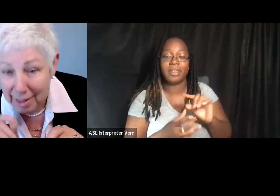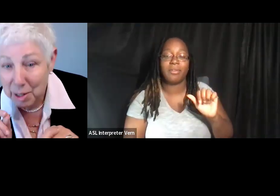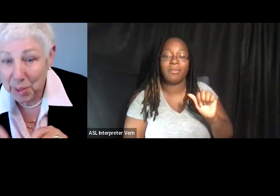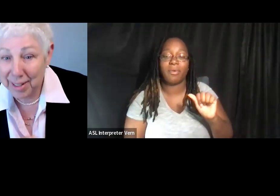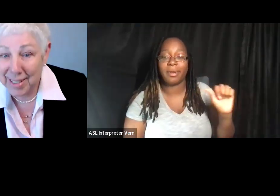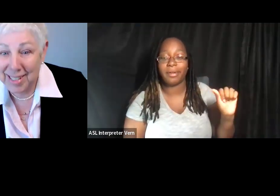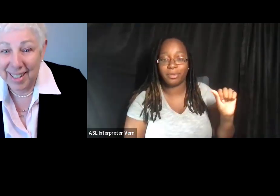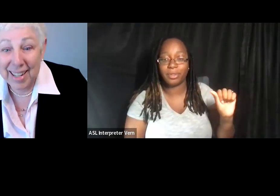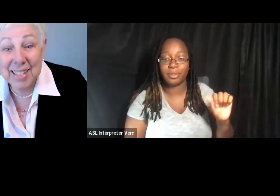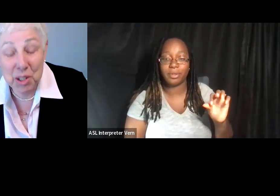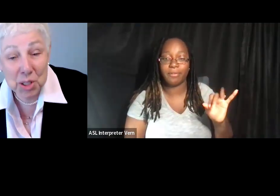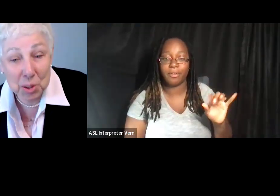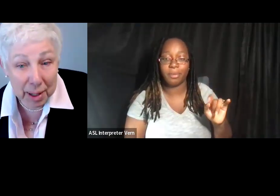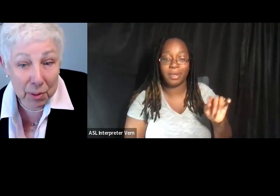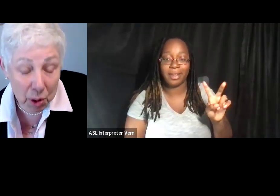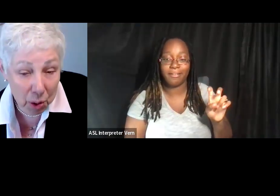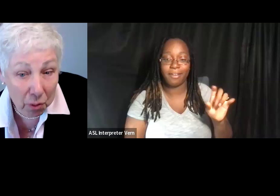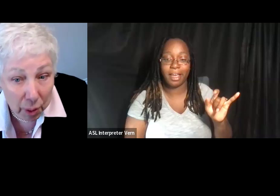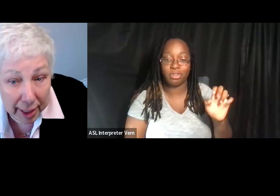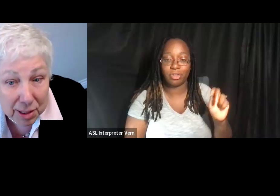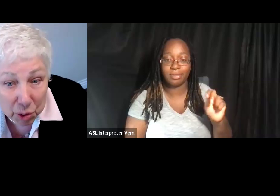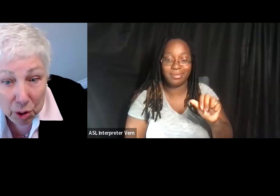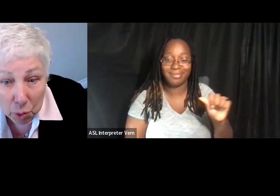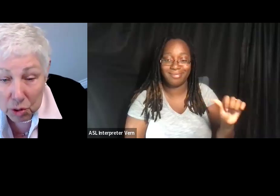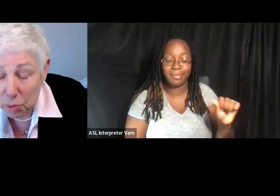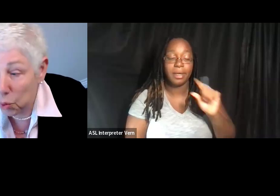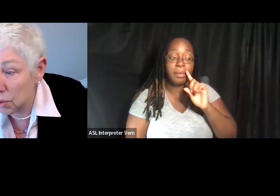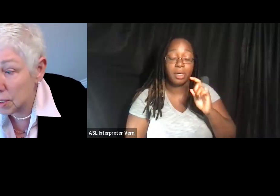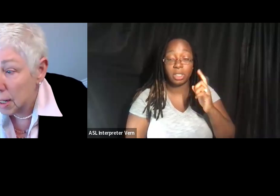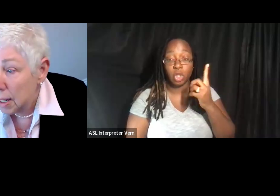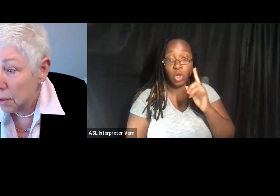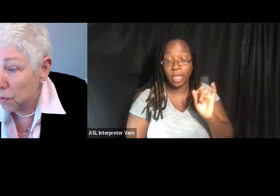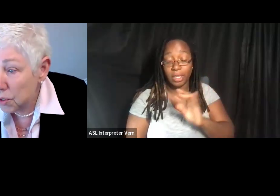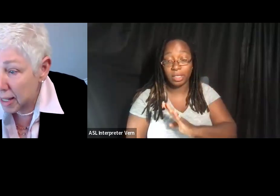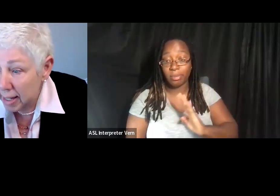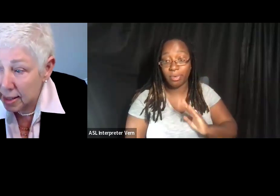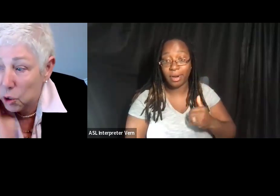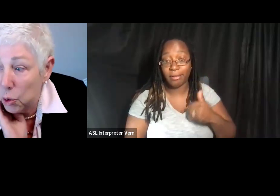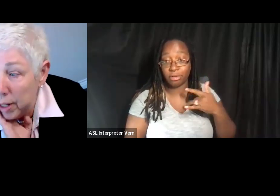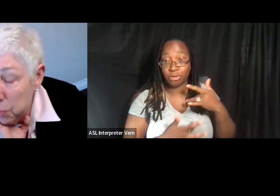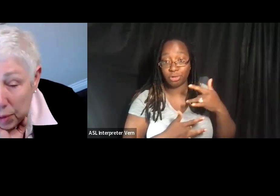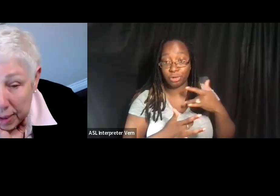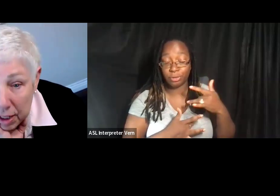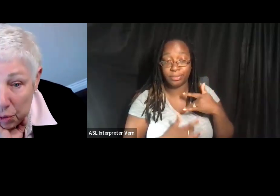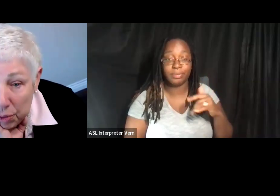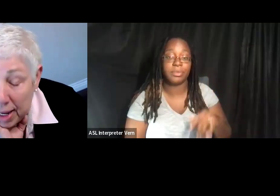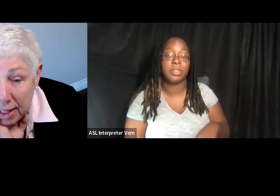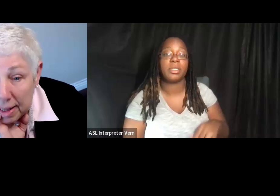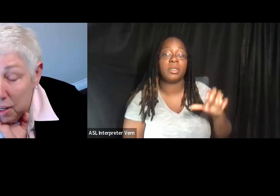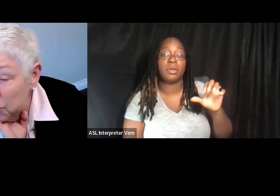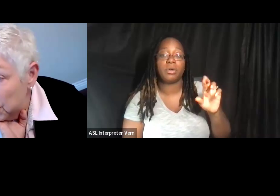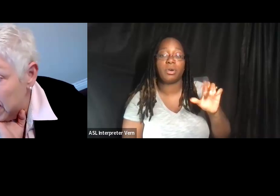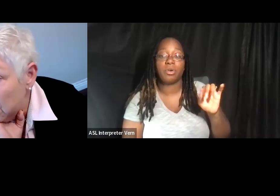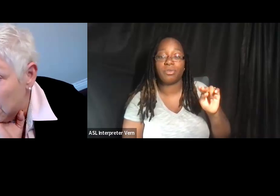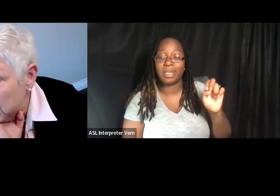piece, because this continues to be of great concern, of course, to boards. The first thing is that Corinne put in the Q&A,